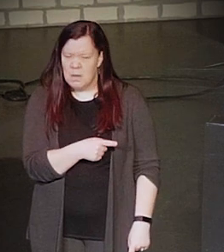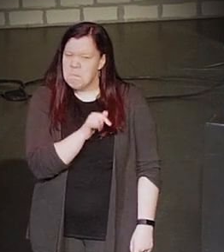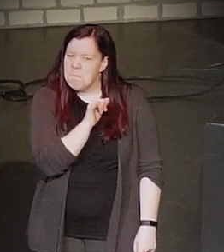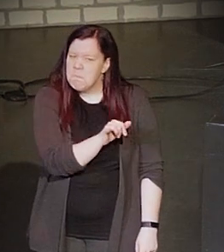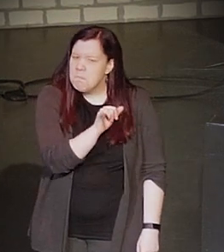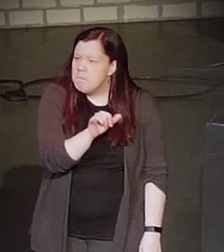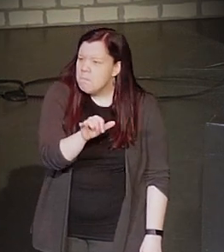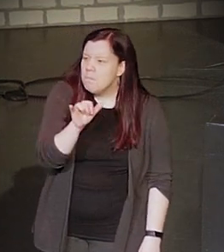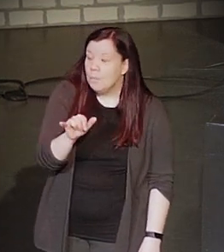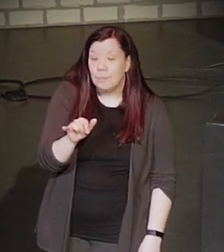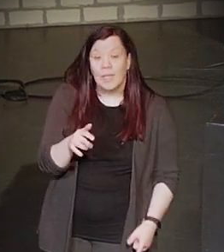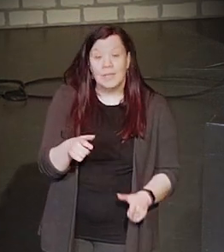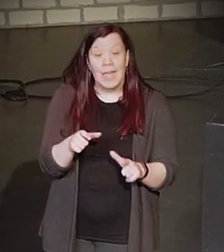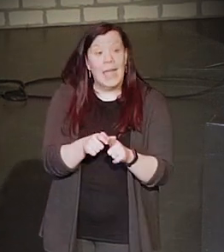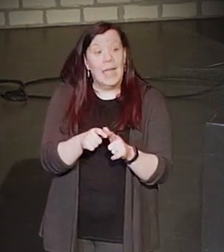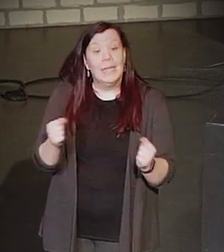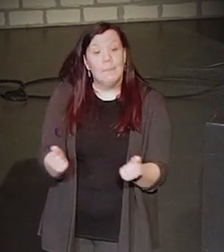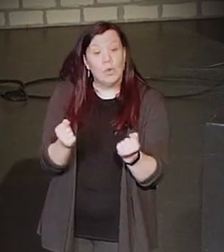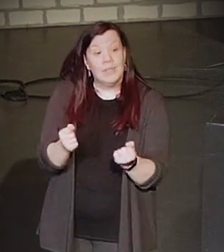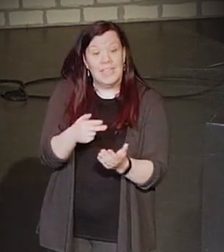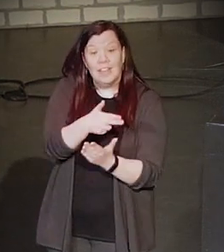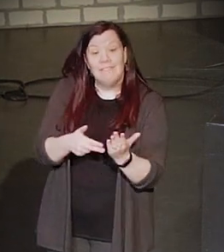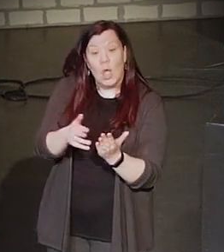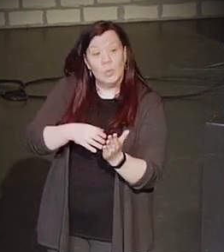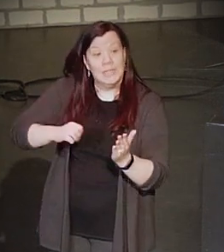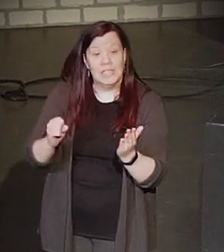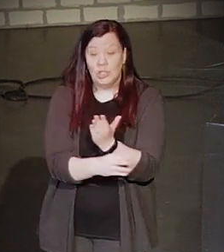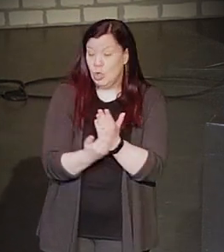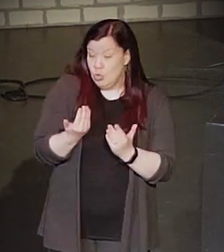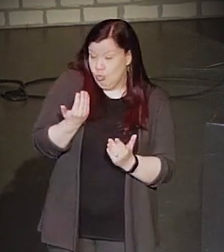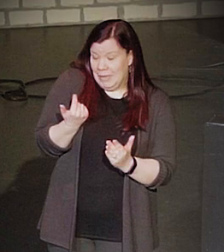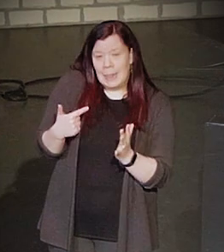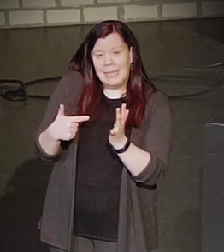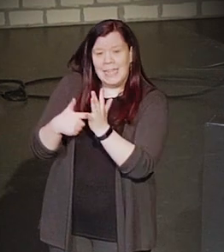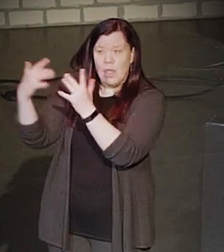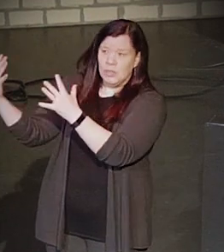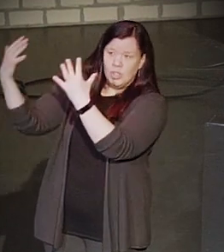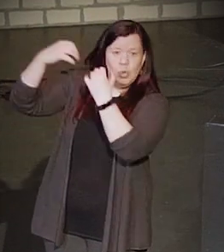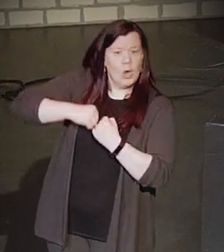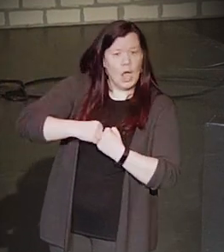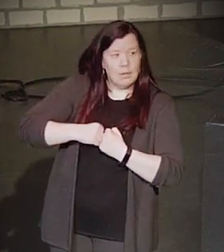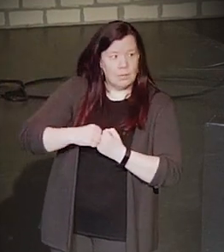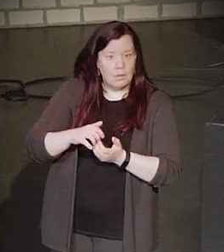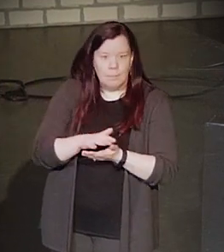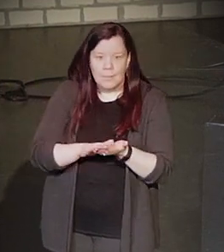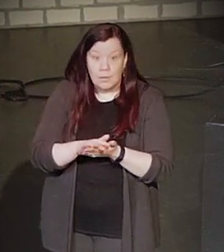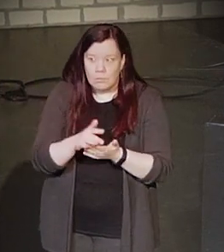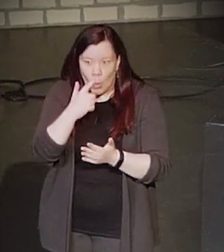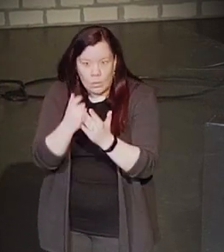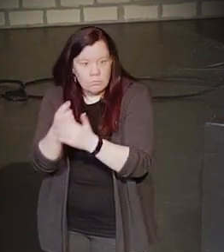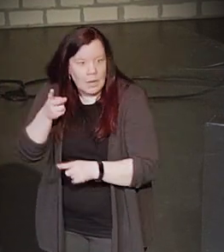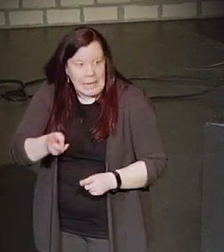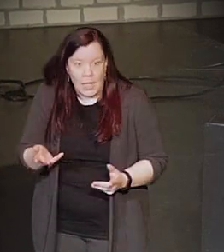And if democracy had been voted out of existence and tyrants had taken power so easily, what was to stop it happening